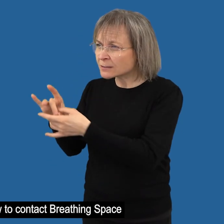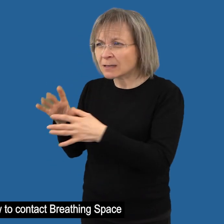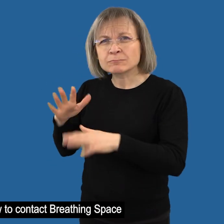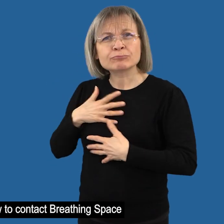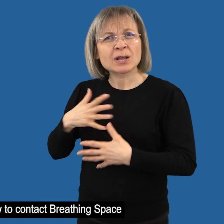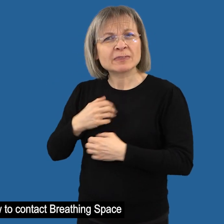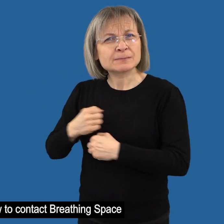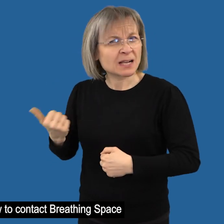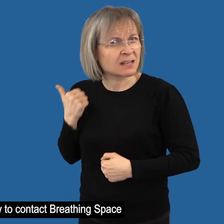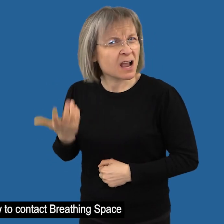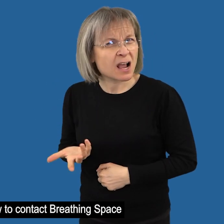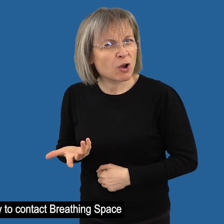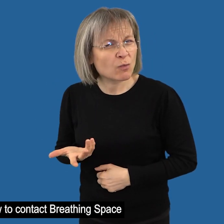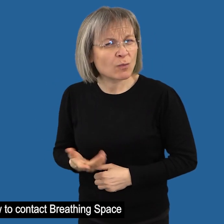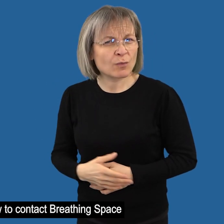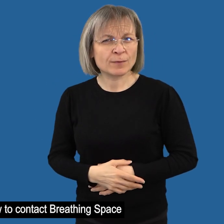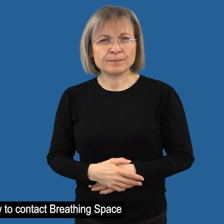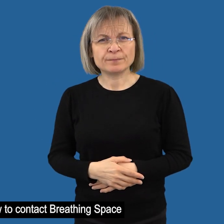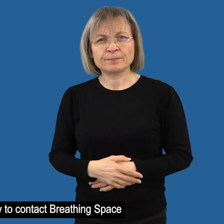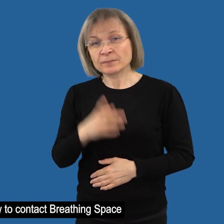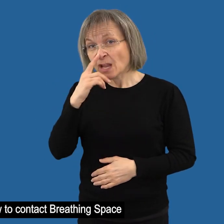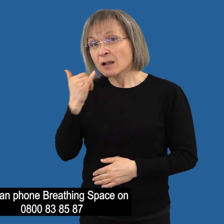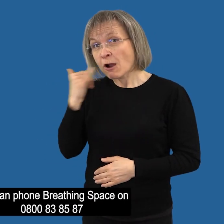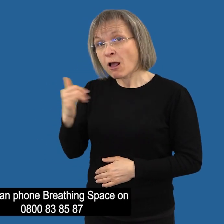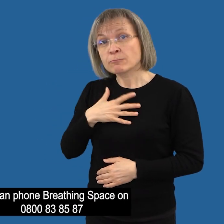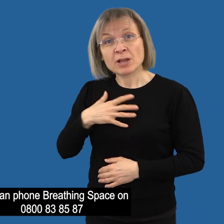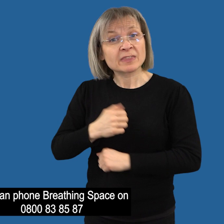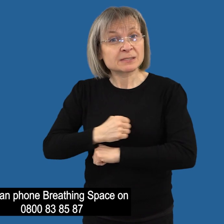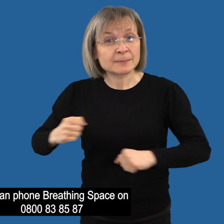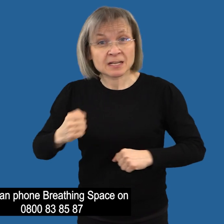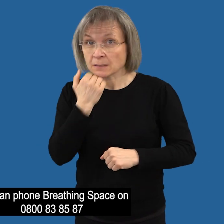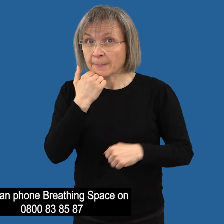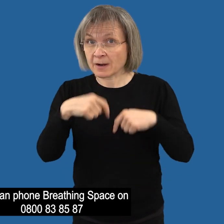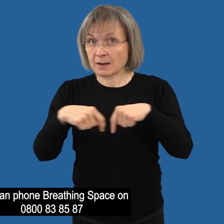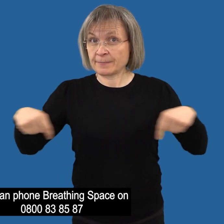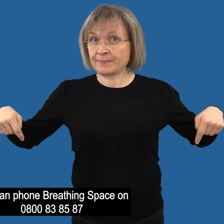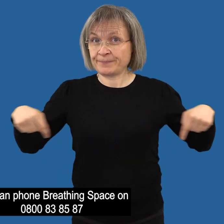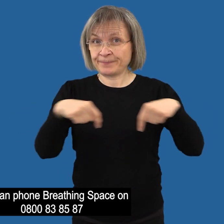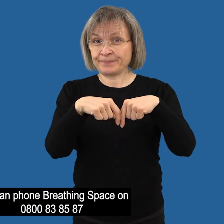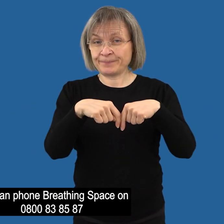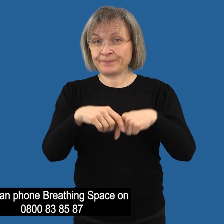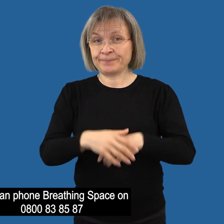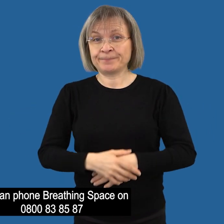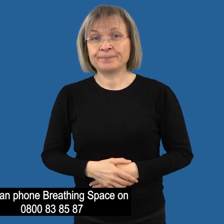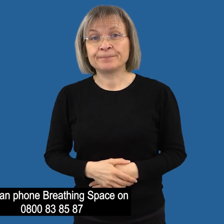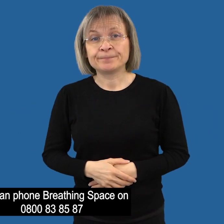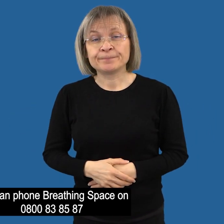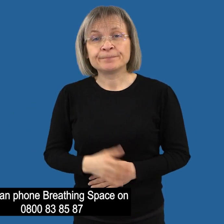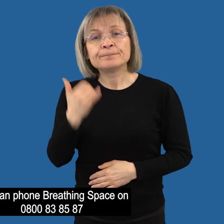How to contact Breathing Space. You can phone Breathing Space on 0800 83